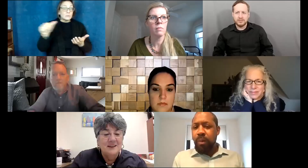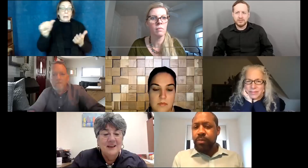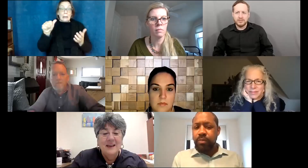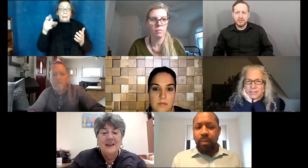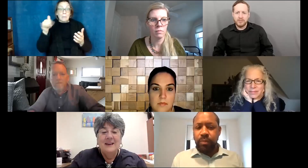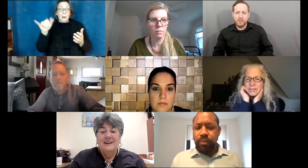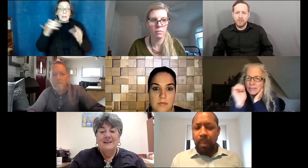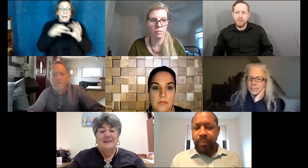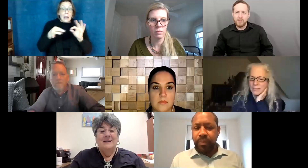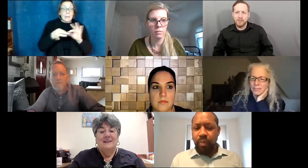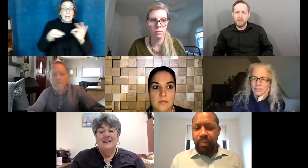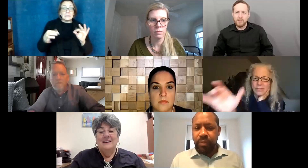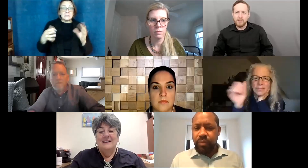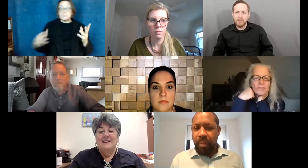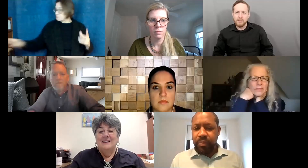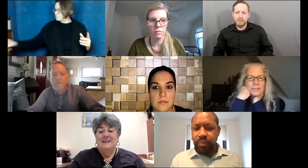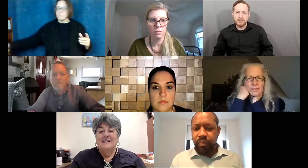comment?